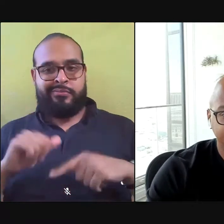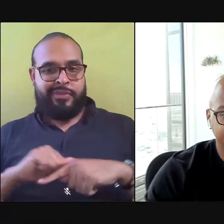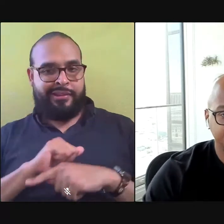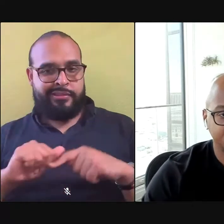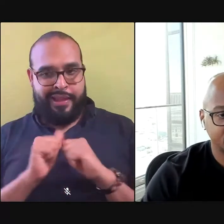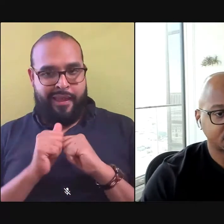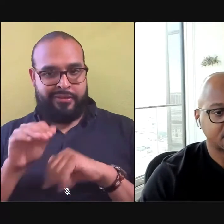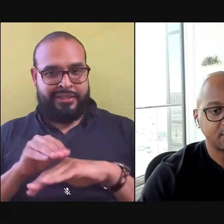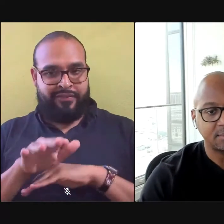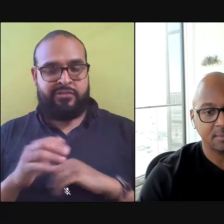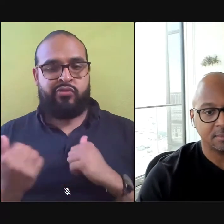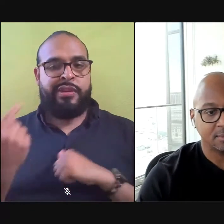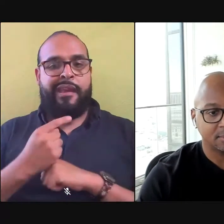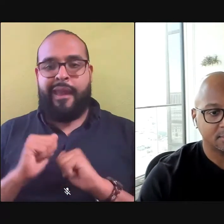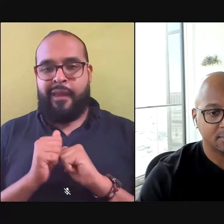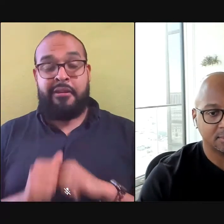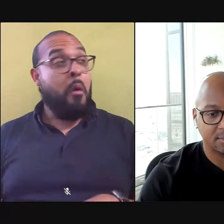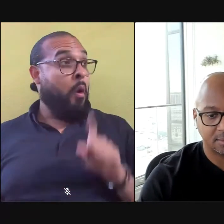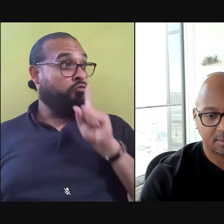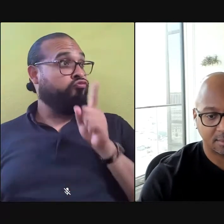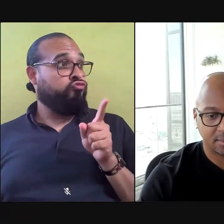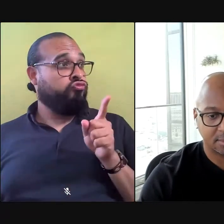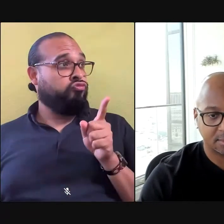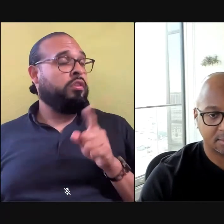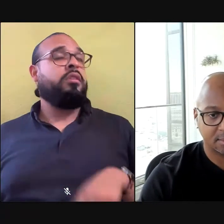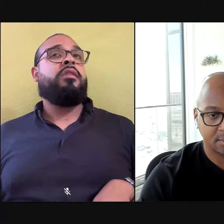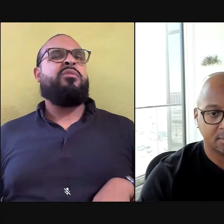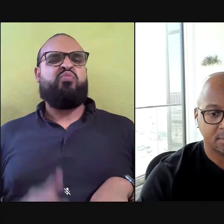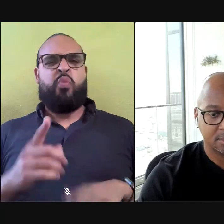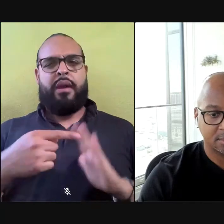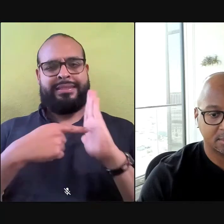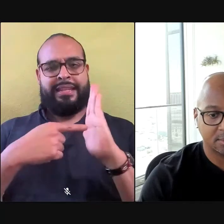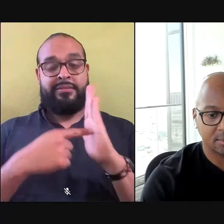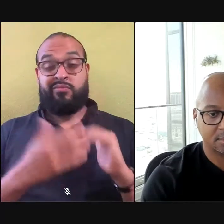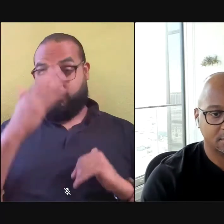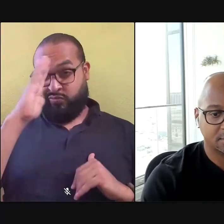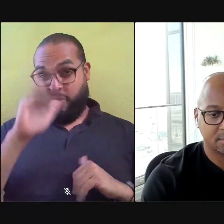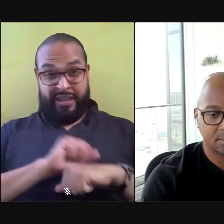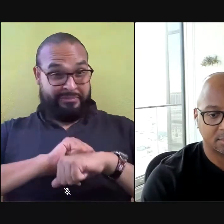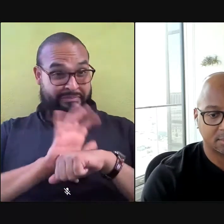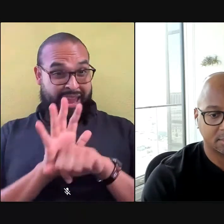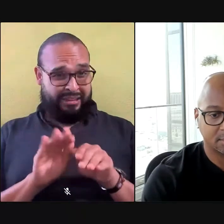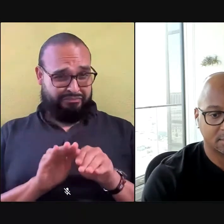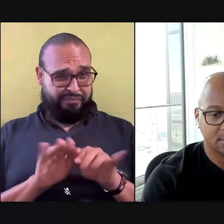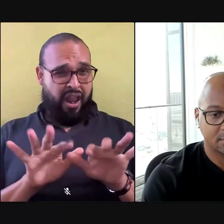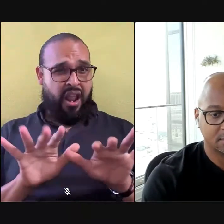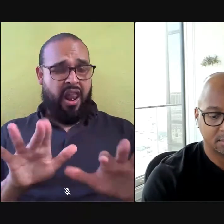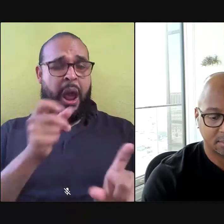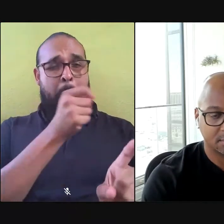give you a concrete example, Wayne. The pandemic has significantly affected every single person, I